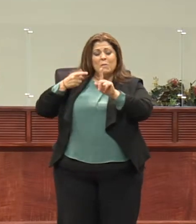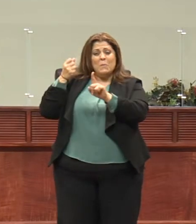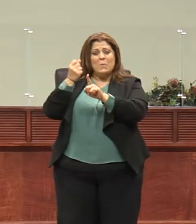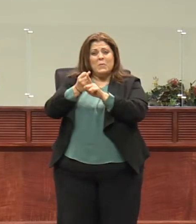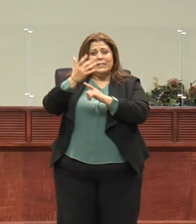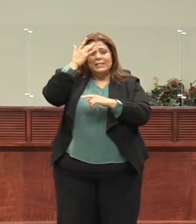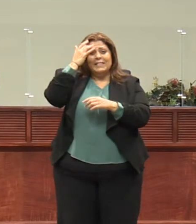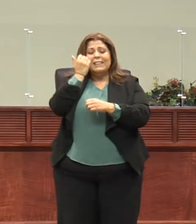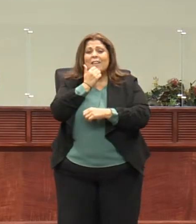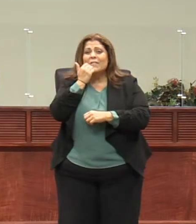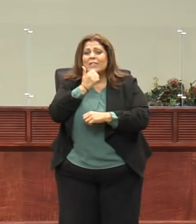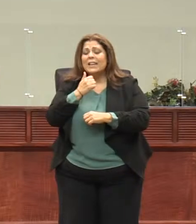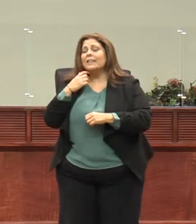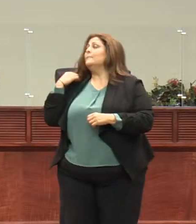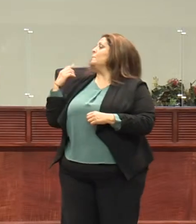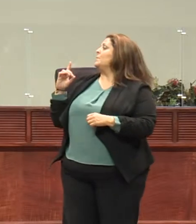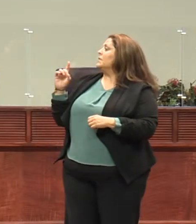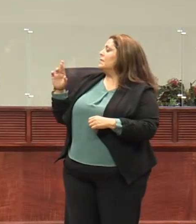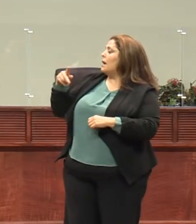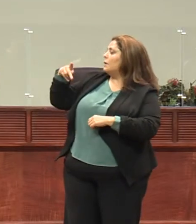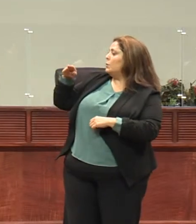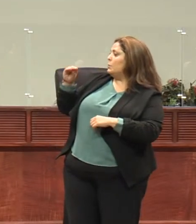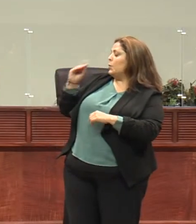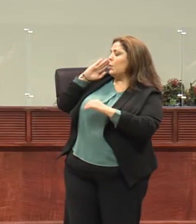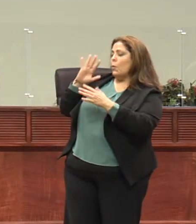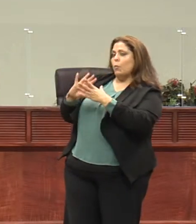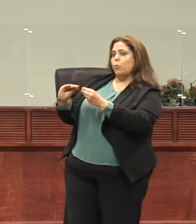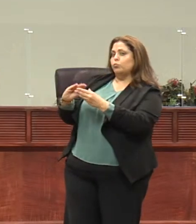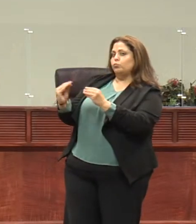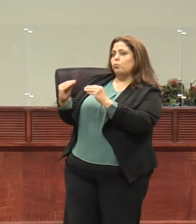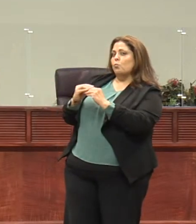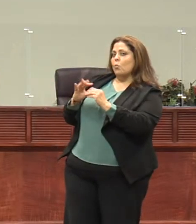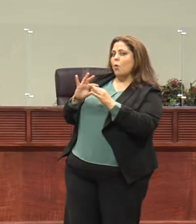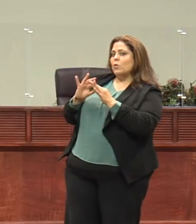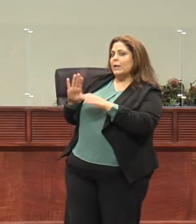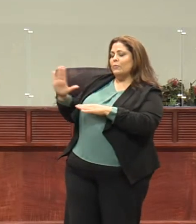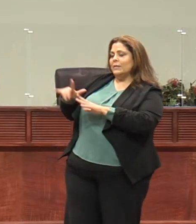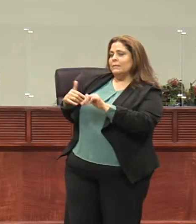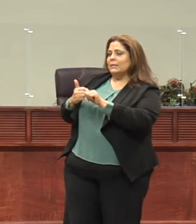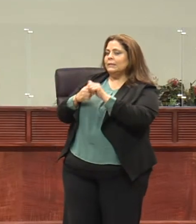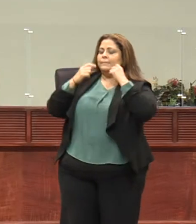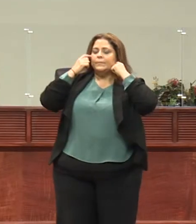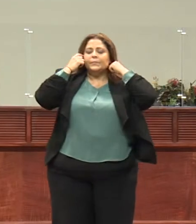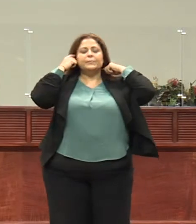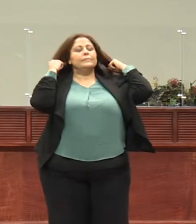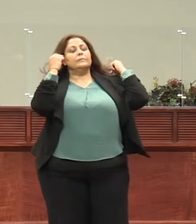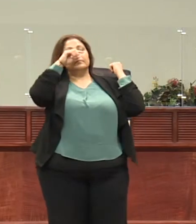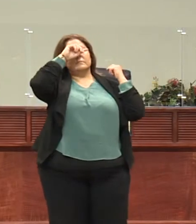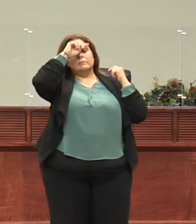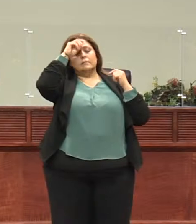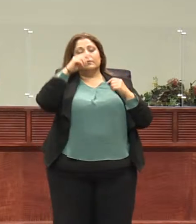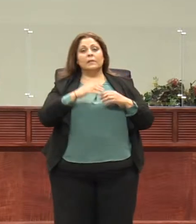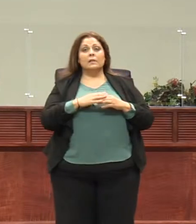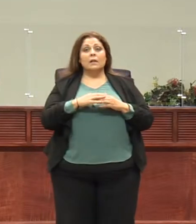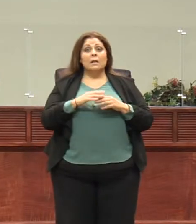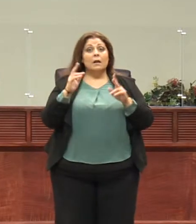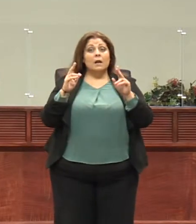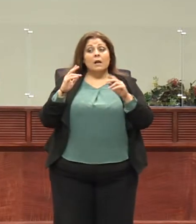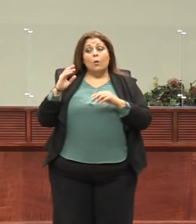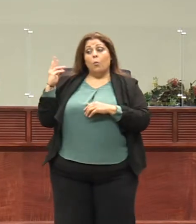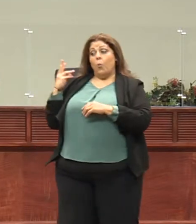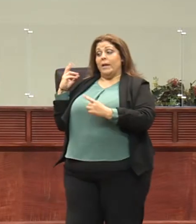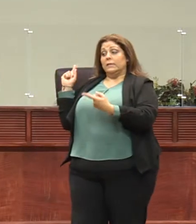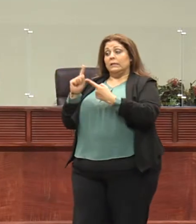each day. Dr. Pino will talk more about that in his update. 12 more residents have died from the